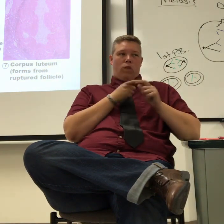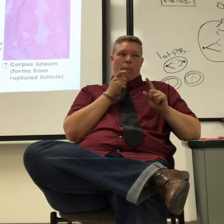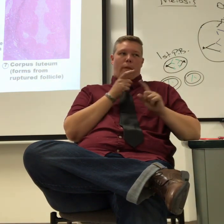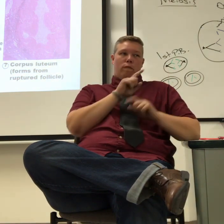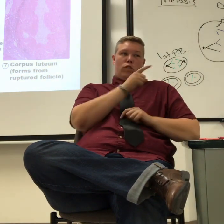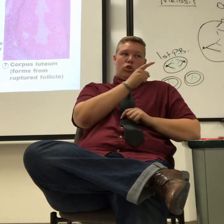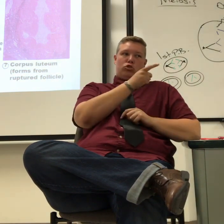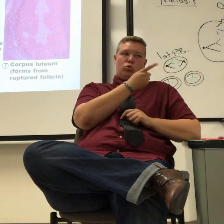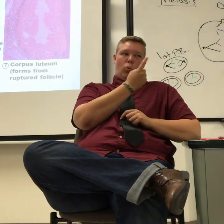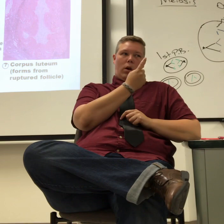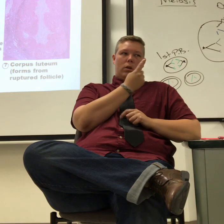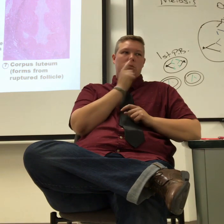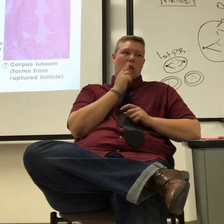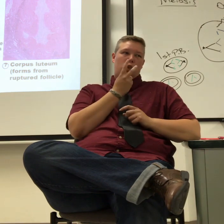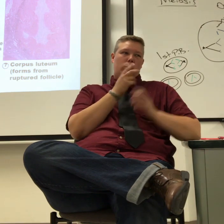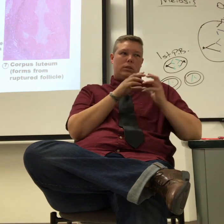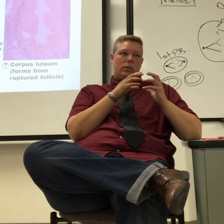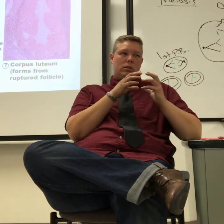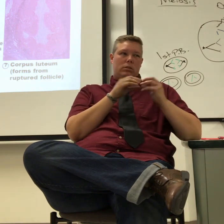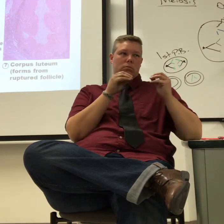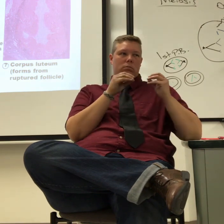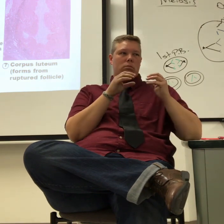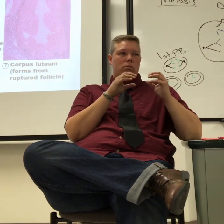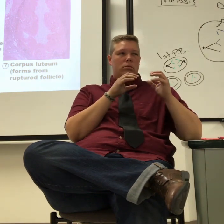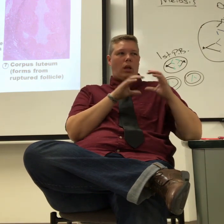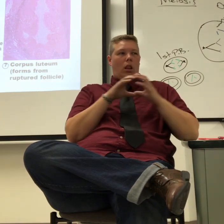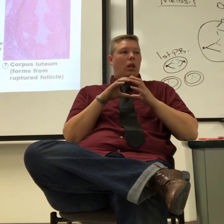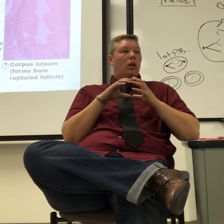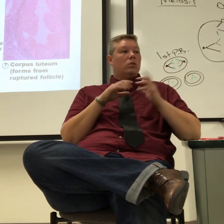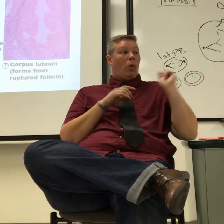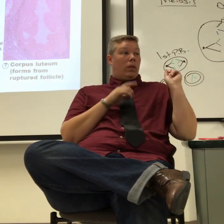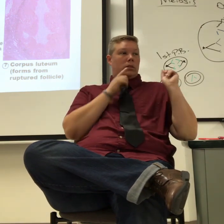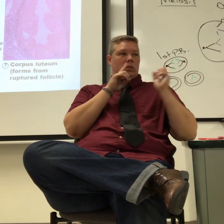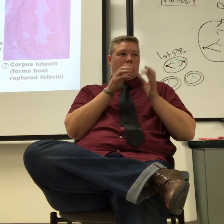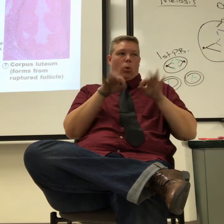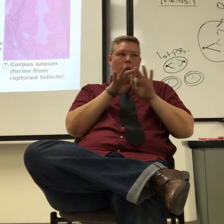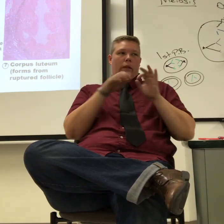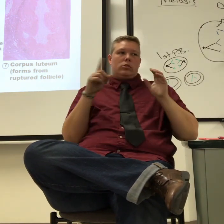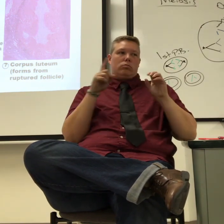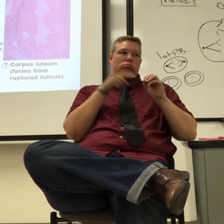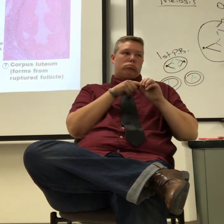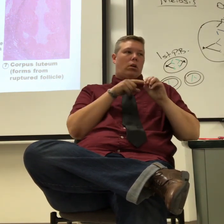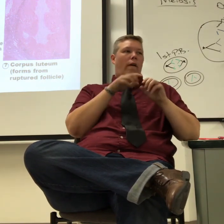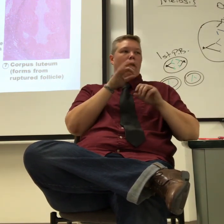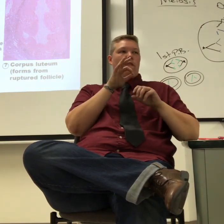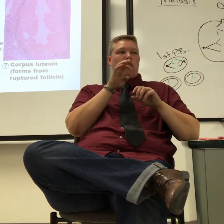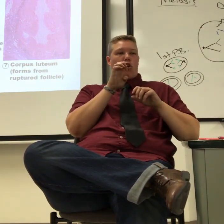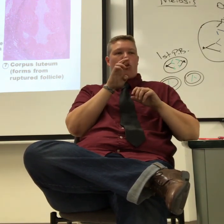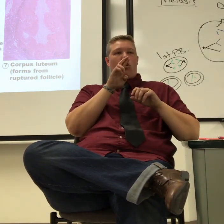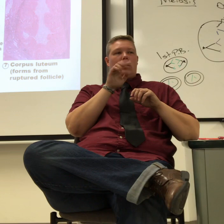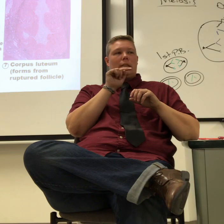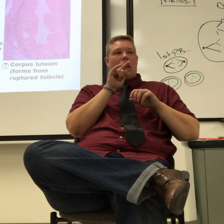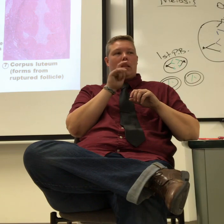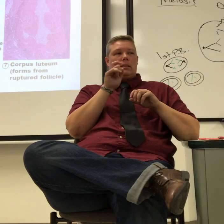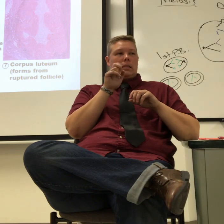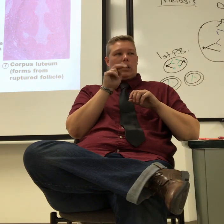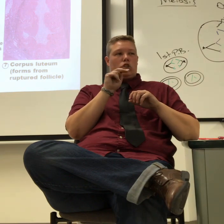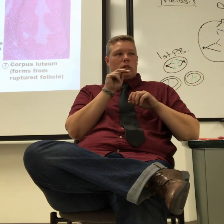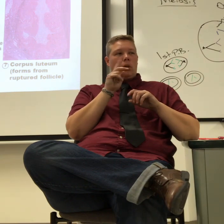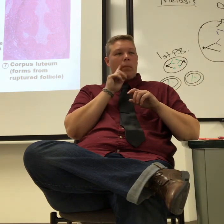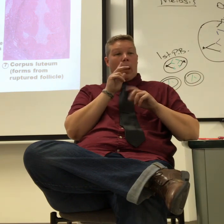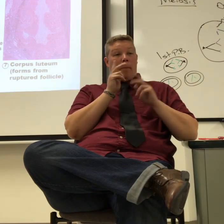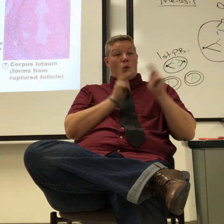the cells. So what happens with, this is what's important. This is fertilization. You're pulling the purples apart that are